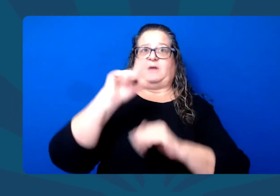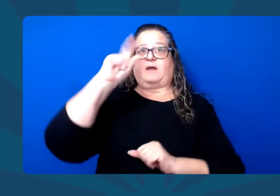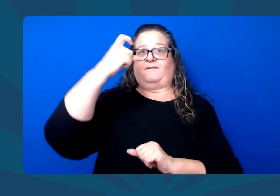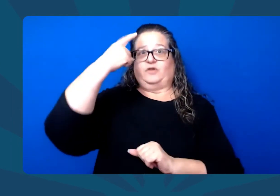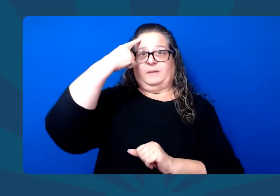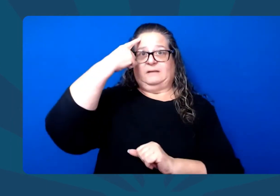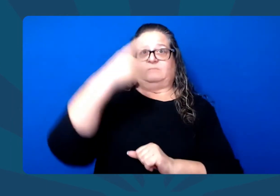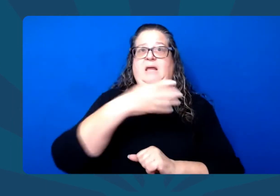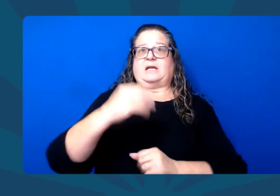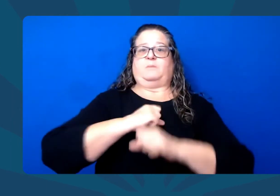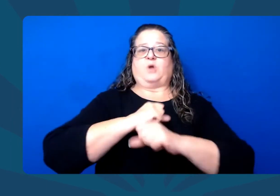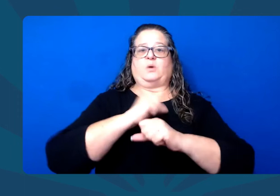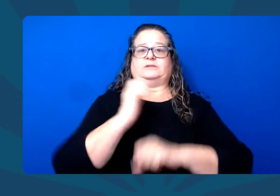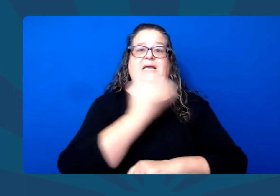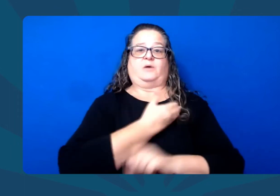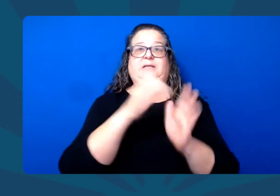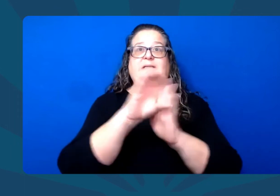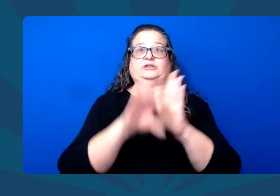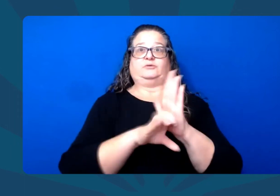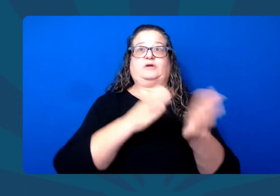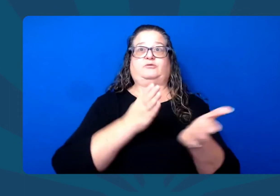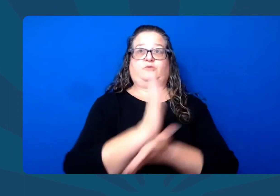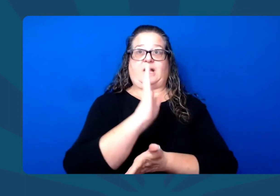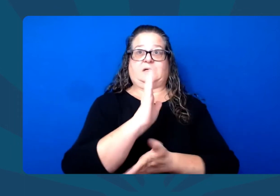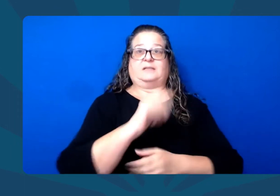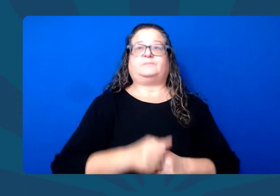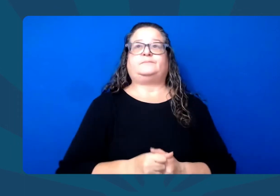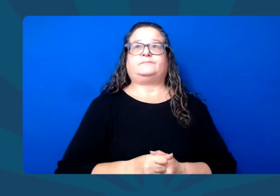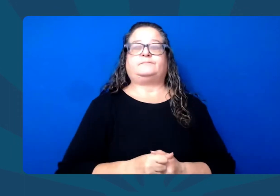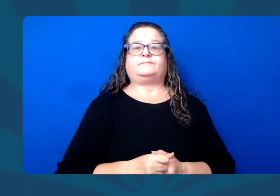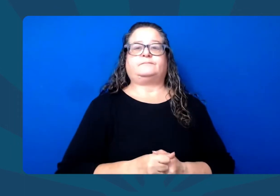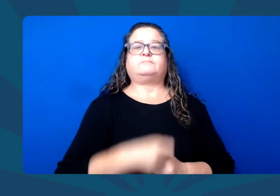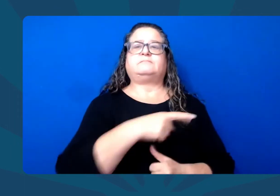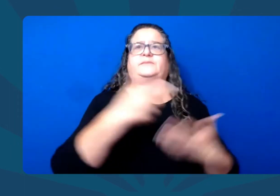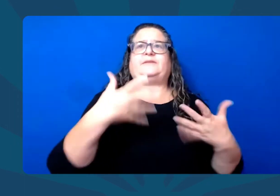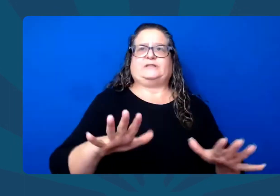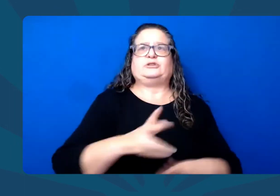promising to limit government and protect our constitutional rights.